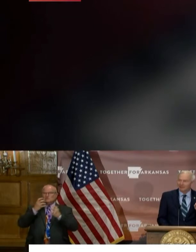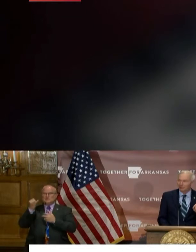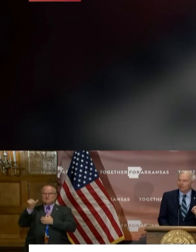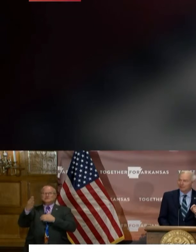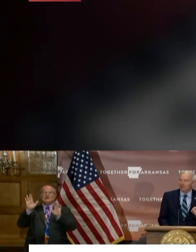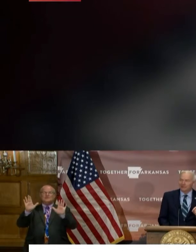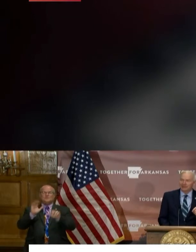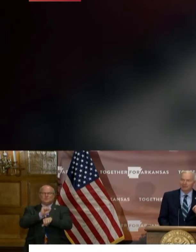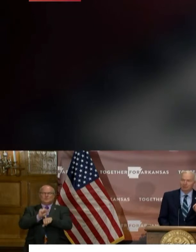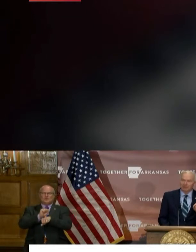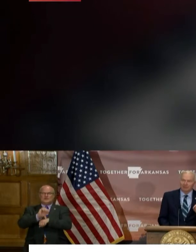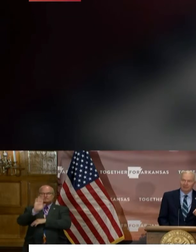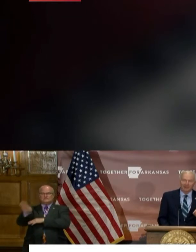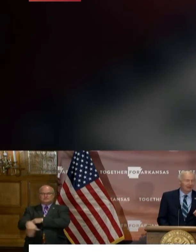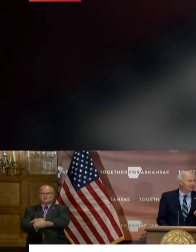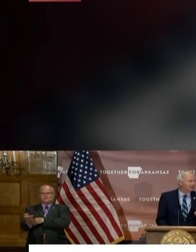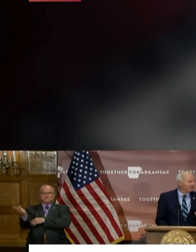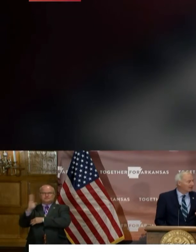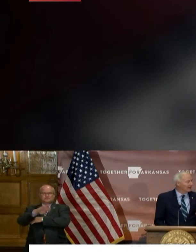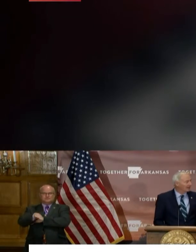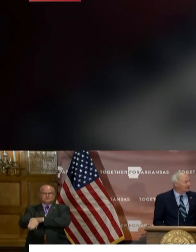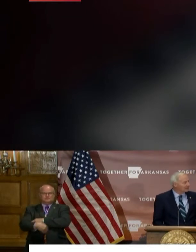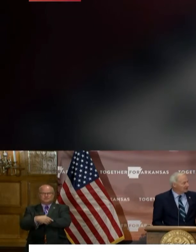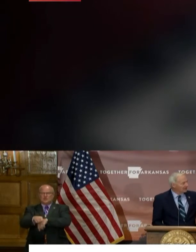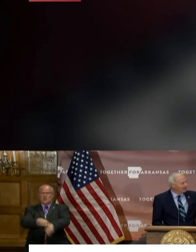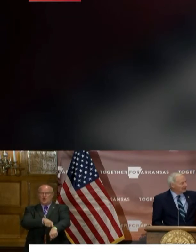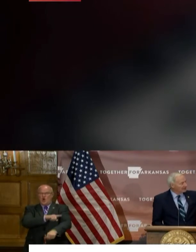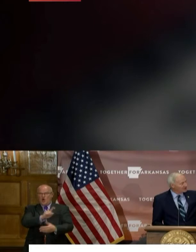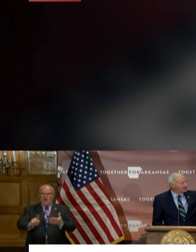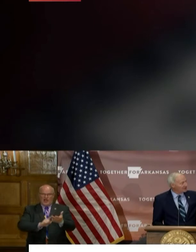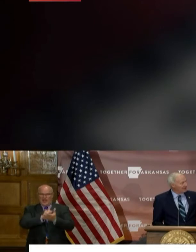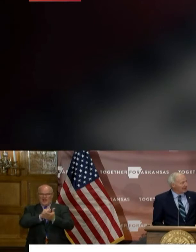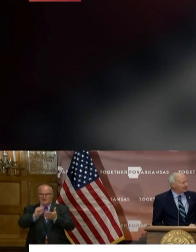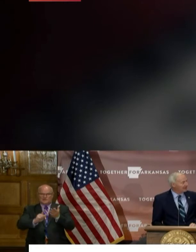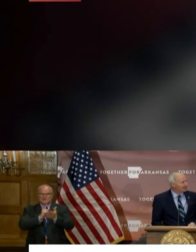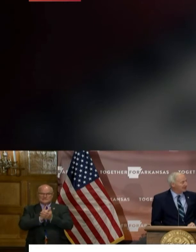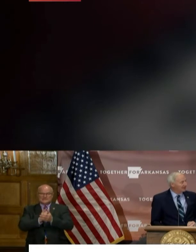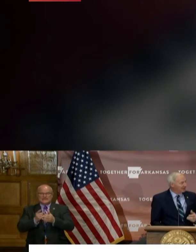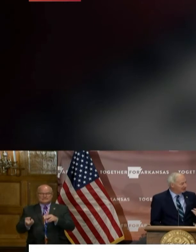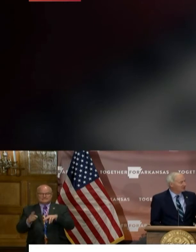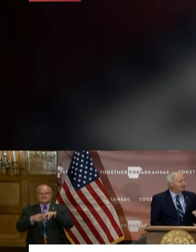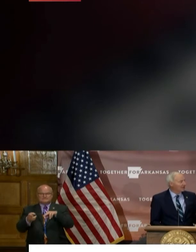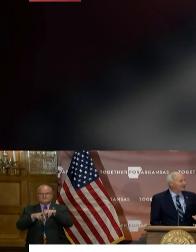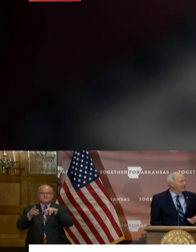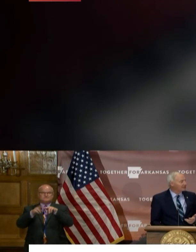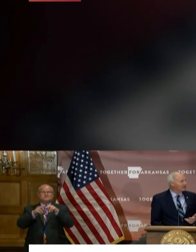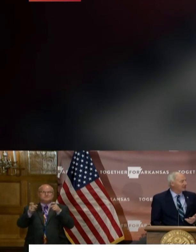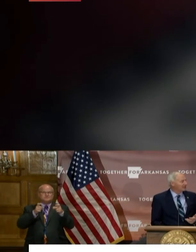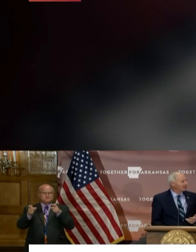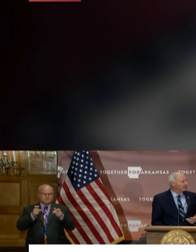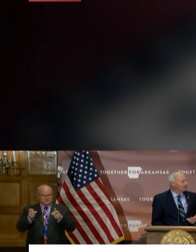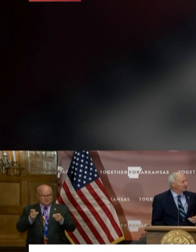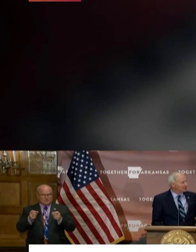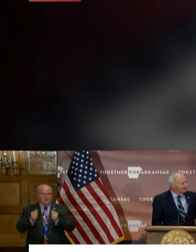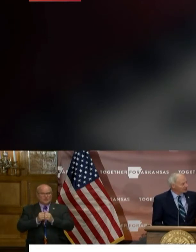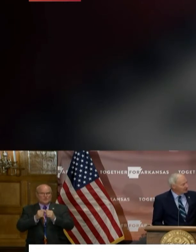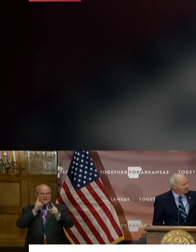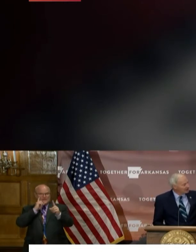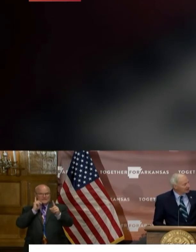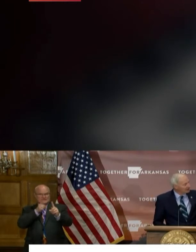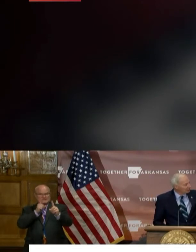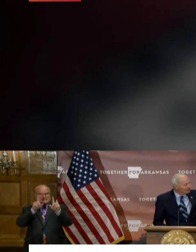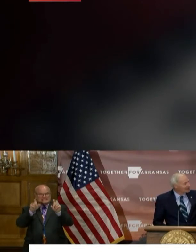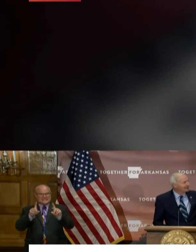working 24/7, working very hard, long hours, and consistently adding and controlling our destiny in terms of the